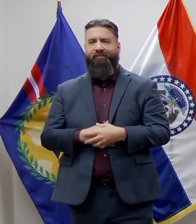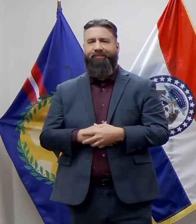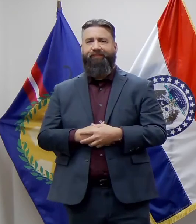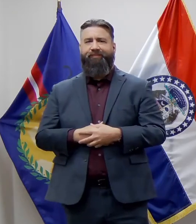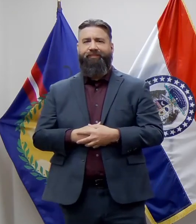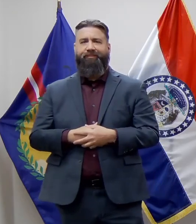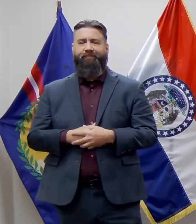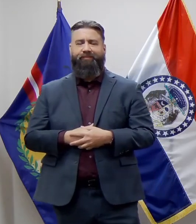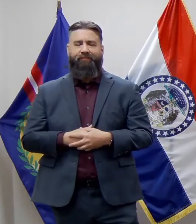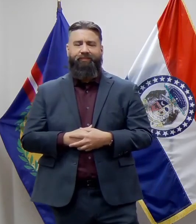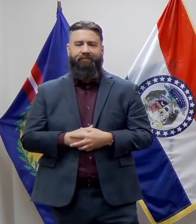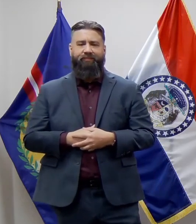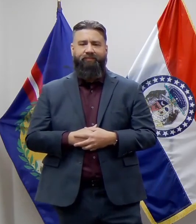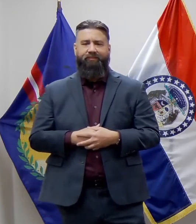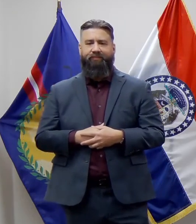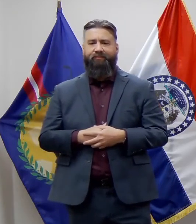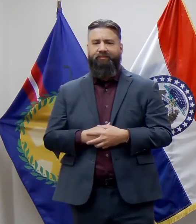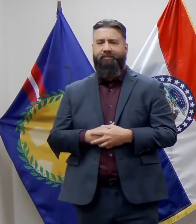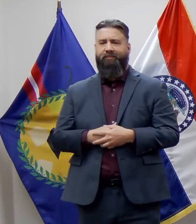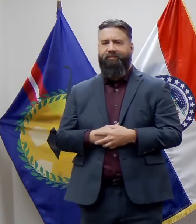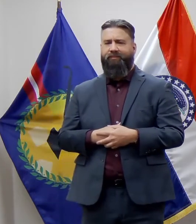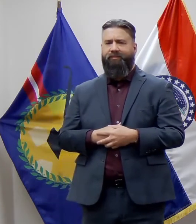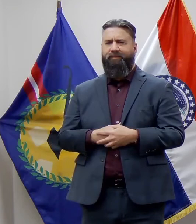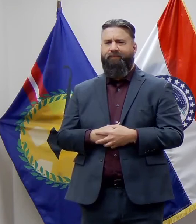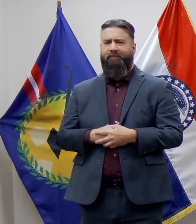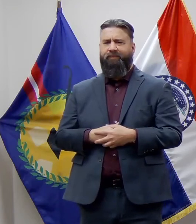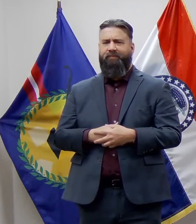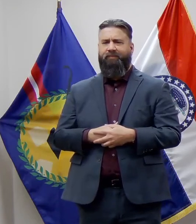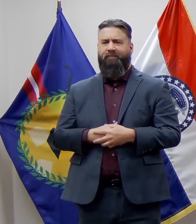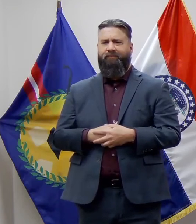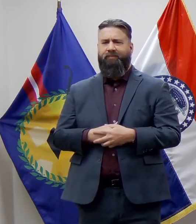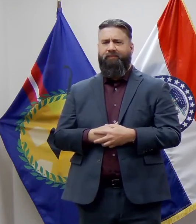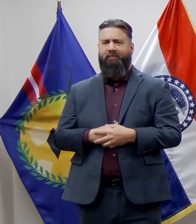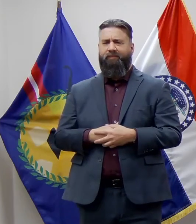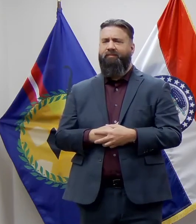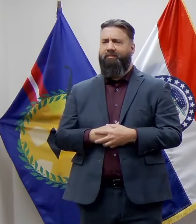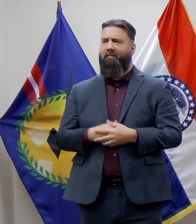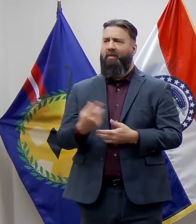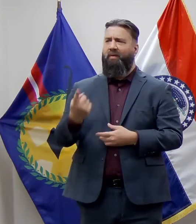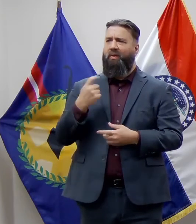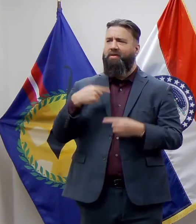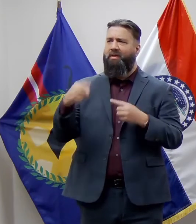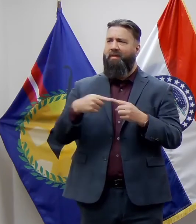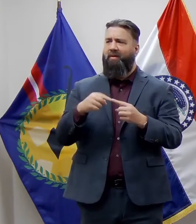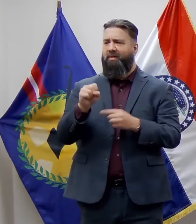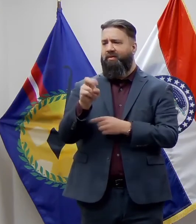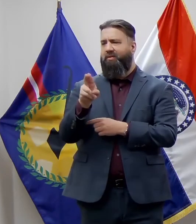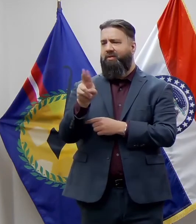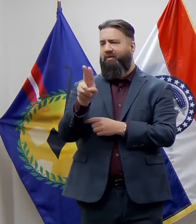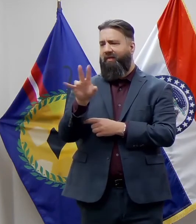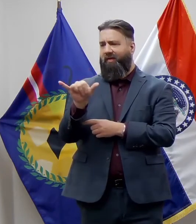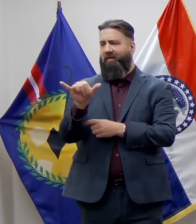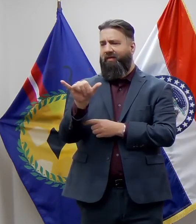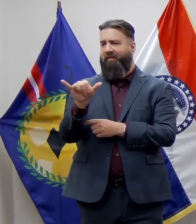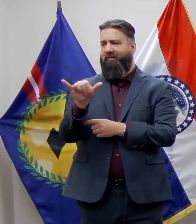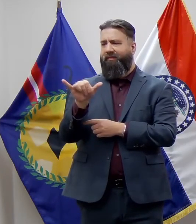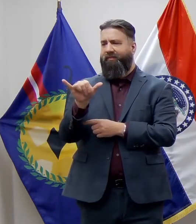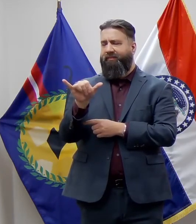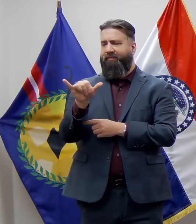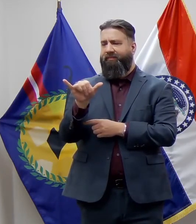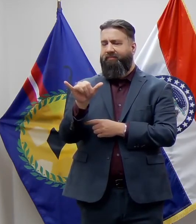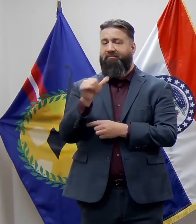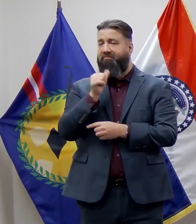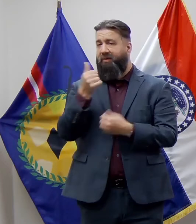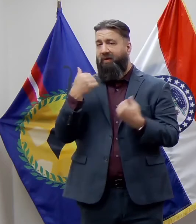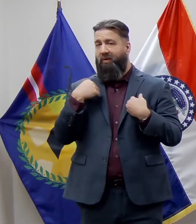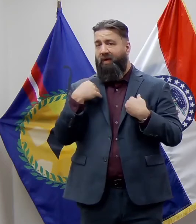and find a question there. The question is about the survey. We don't